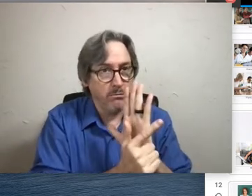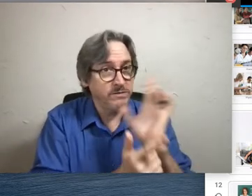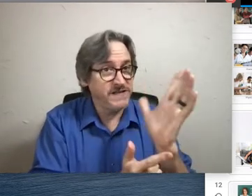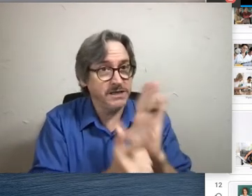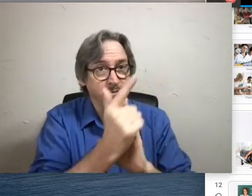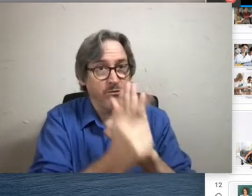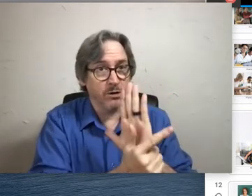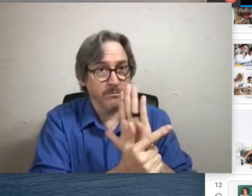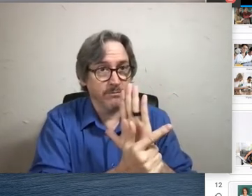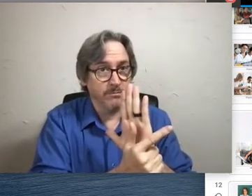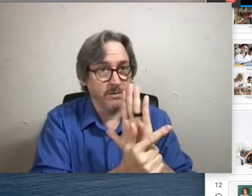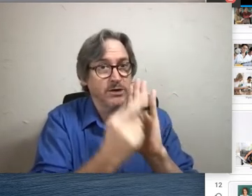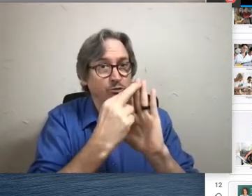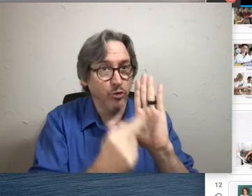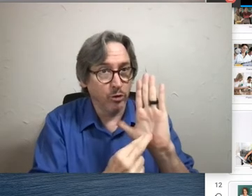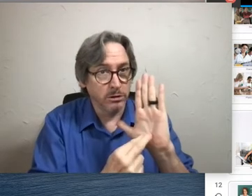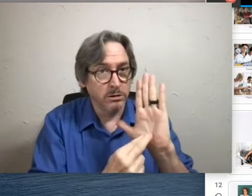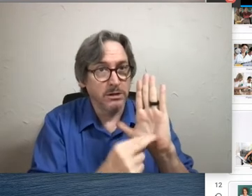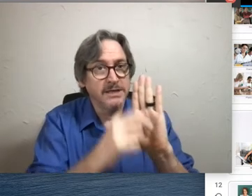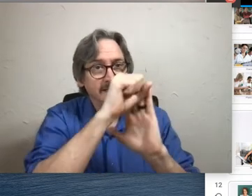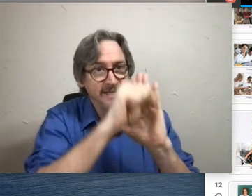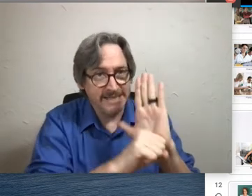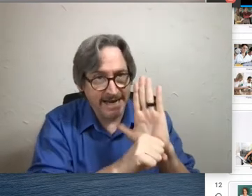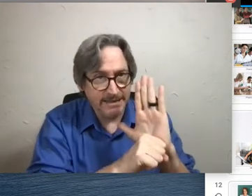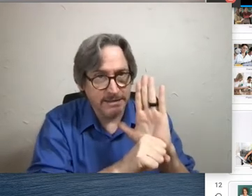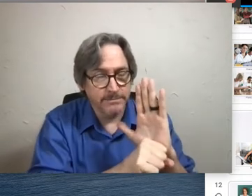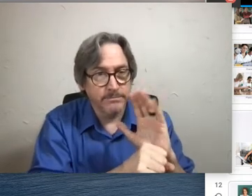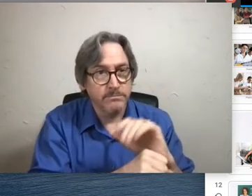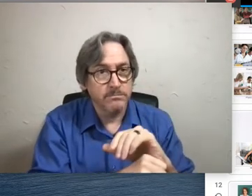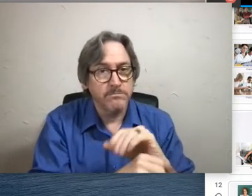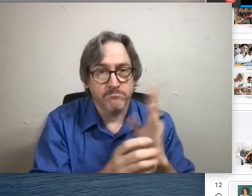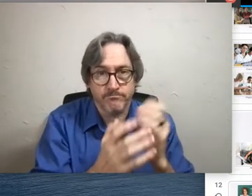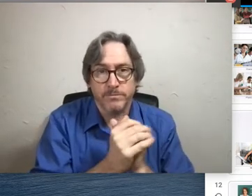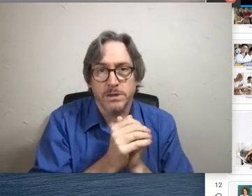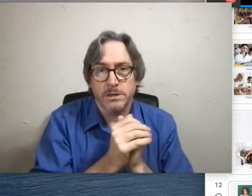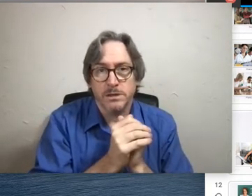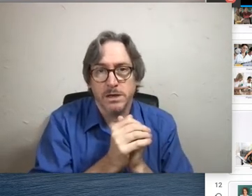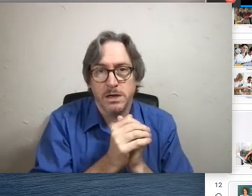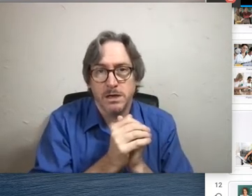Law. We've seen this before. It's like rule, state,